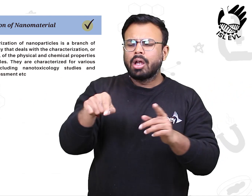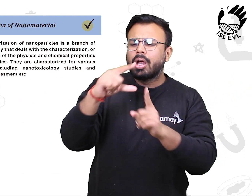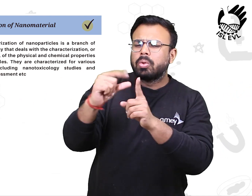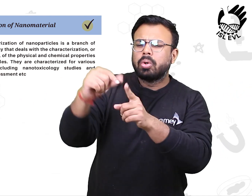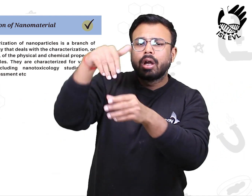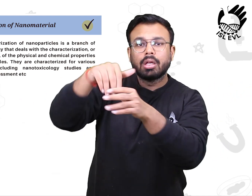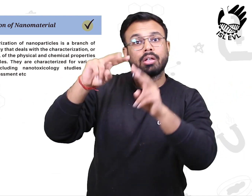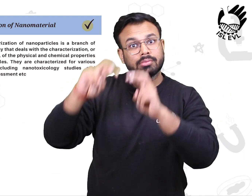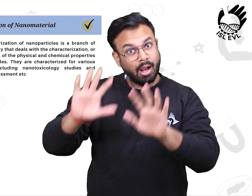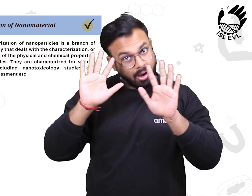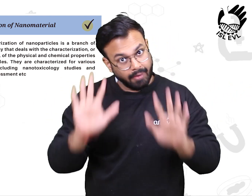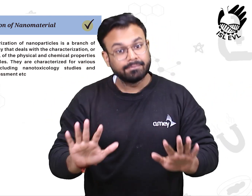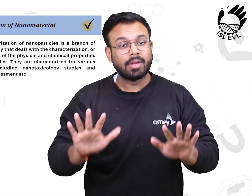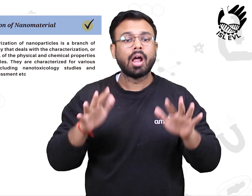Characterization of nanomaterial.